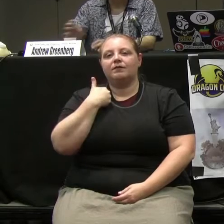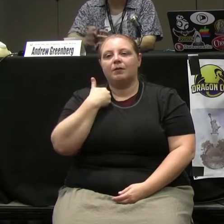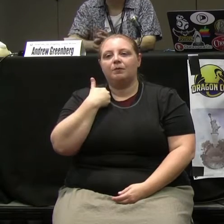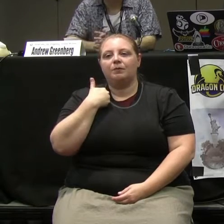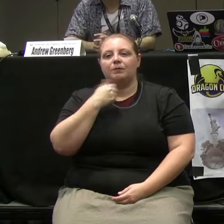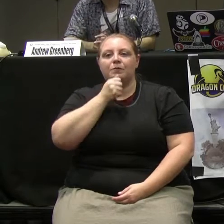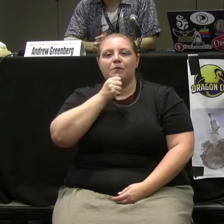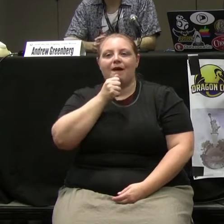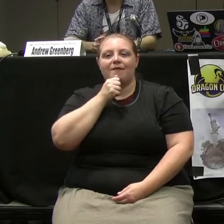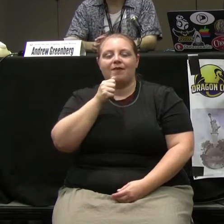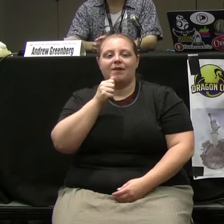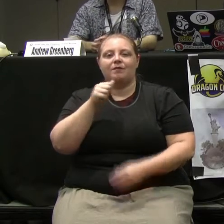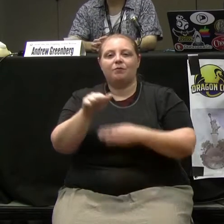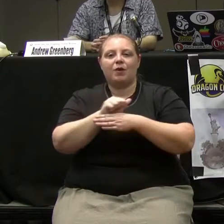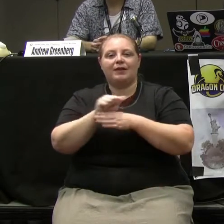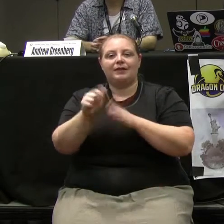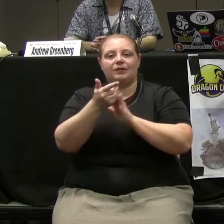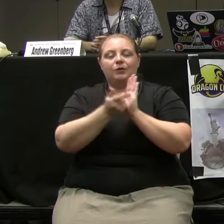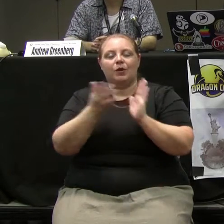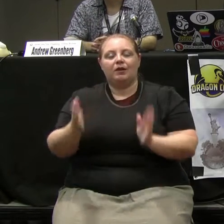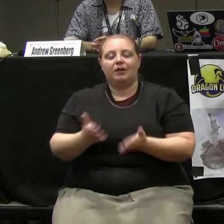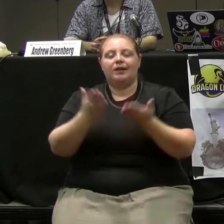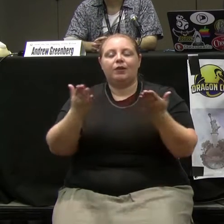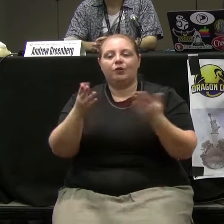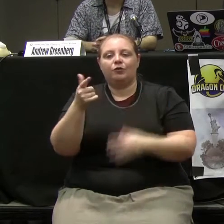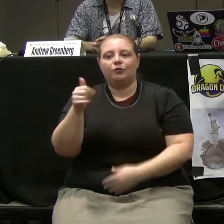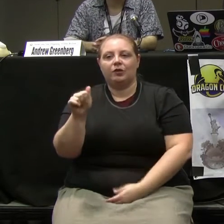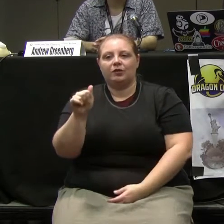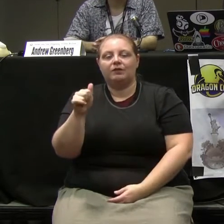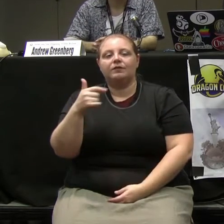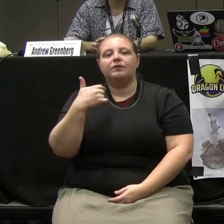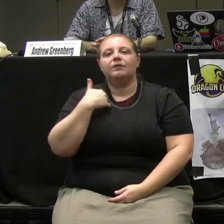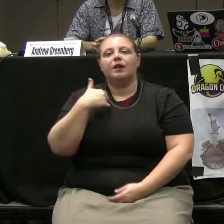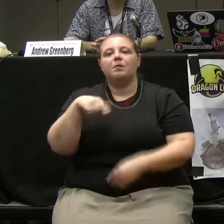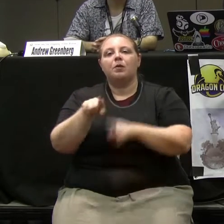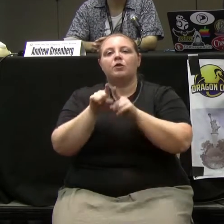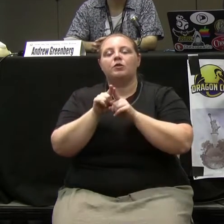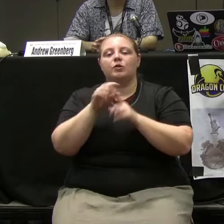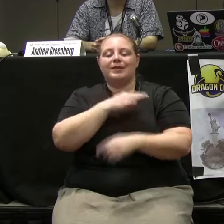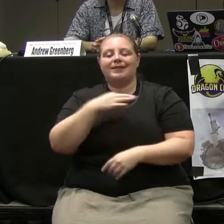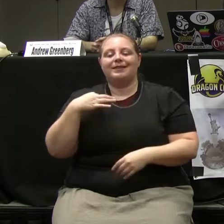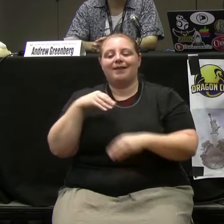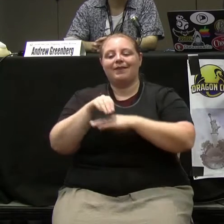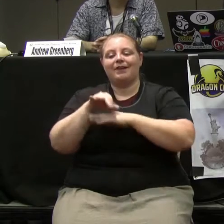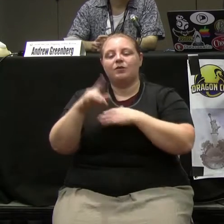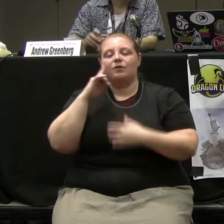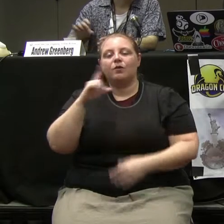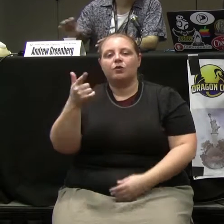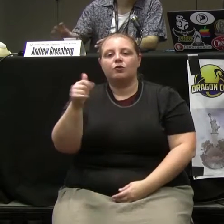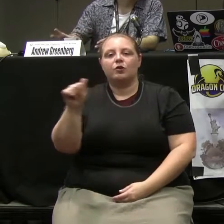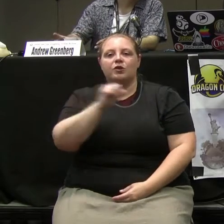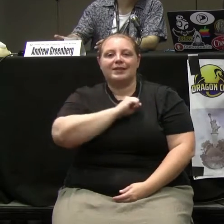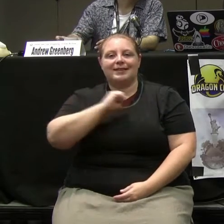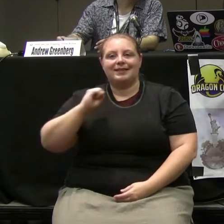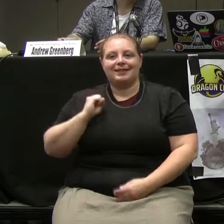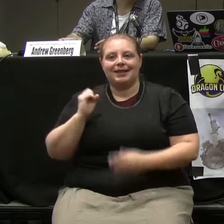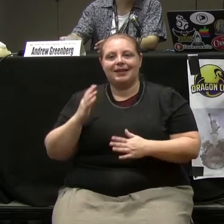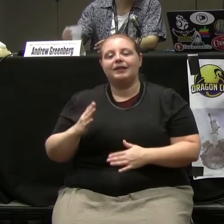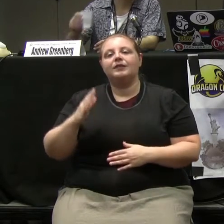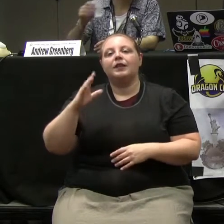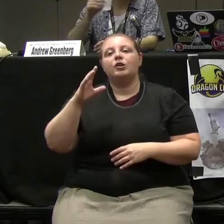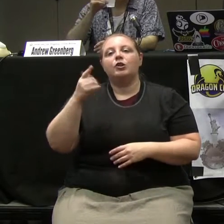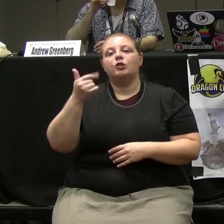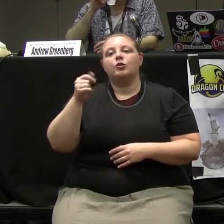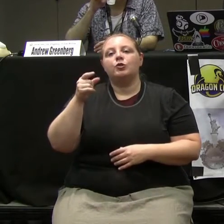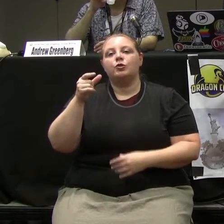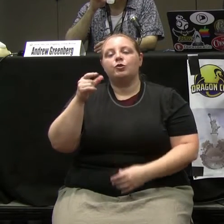Georgia. Handle mostly complex civil litigation. I'm also staff counsel to the Georgia State Senate Judiciary Committee, where